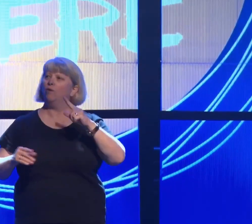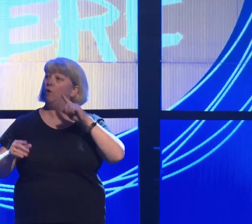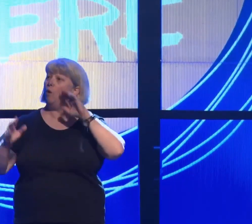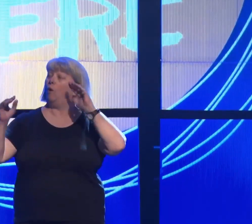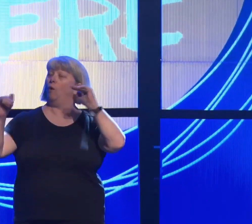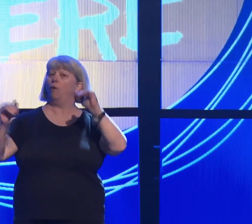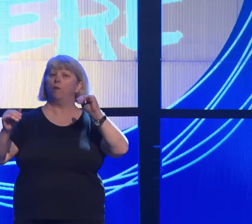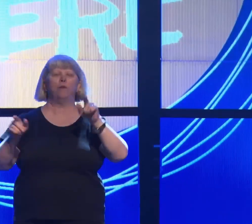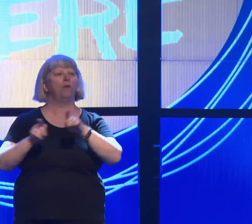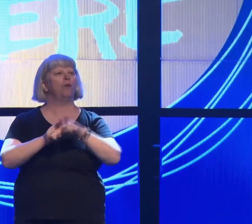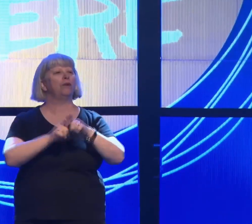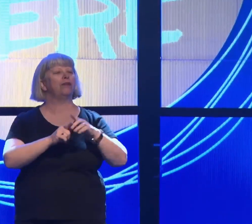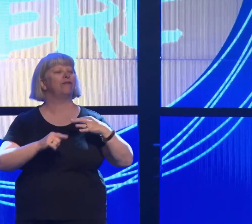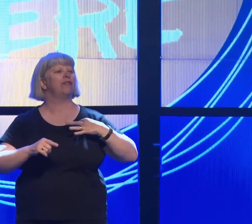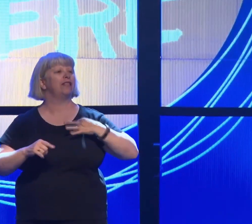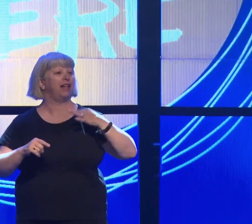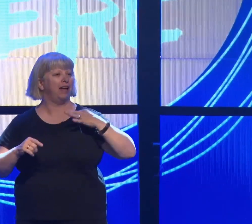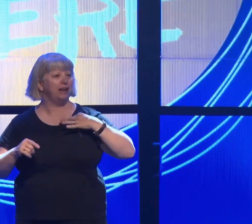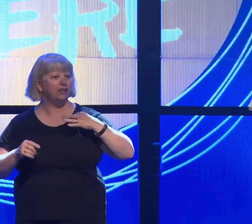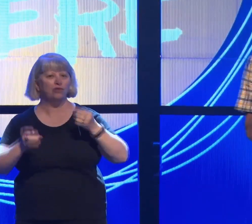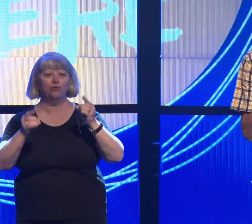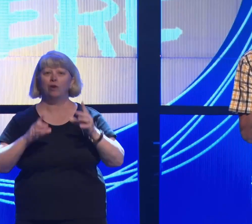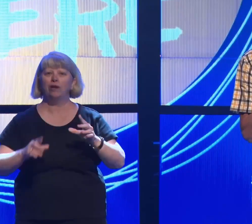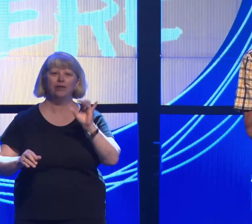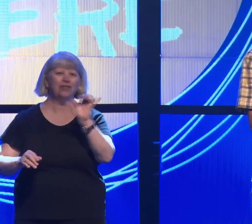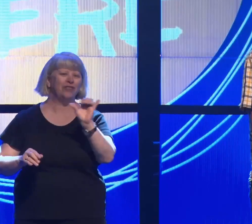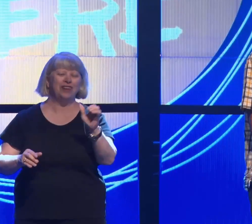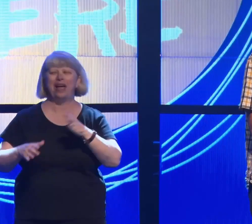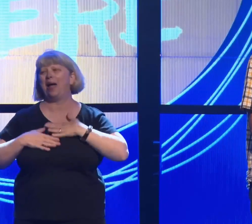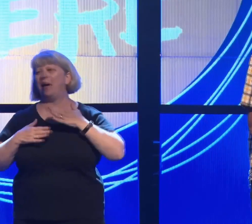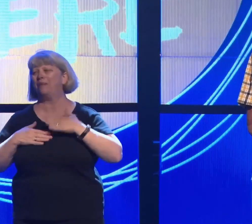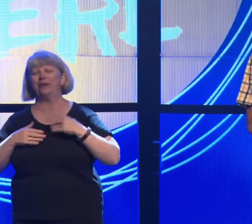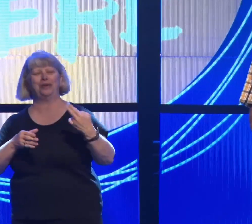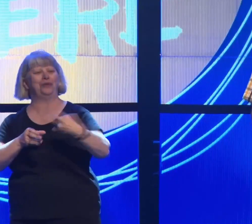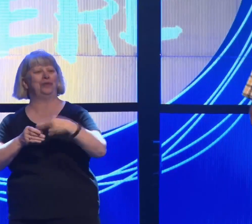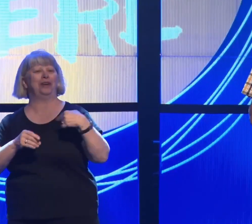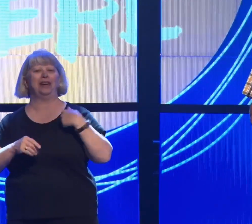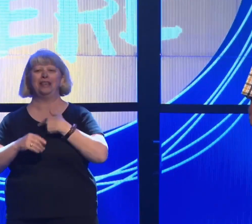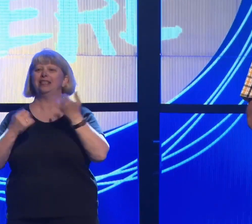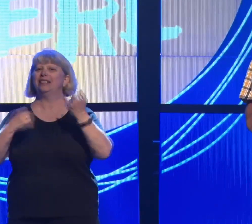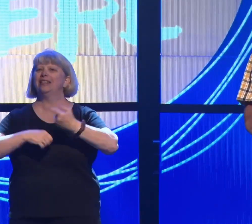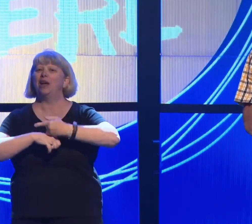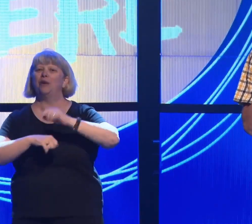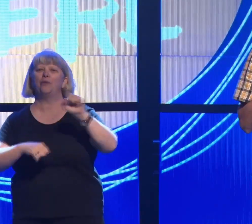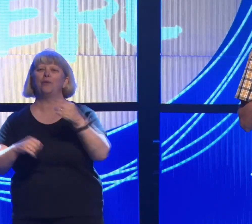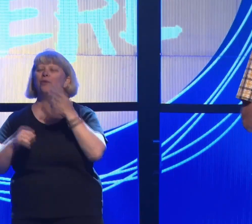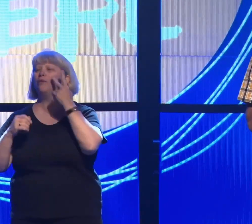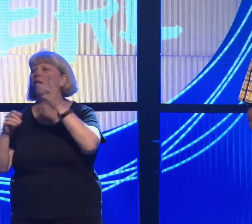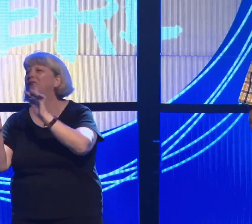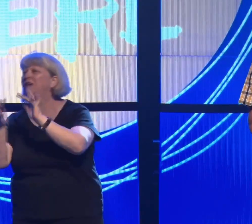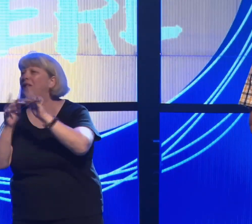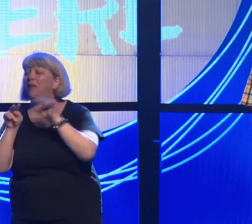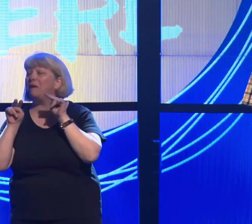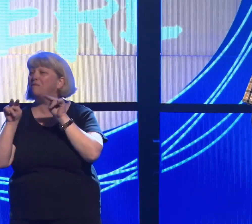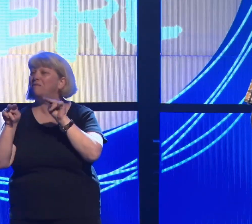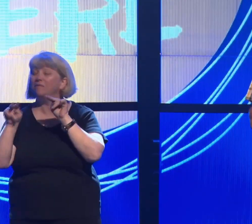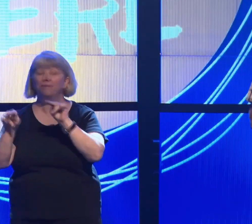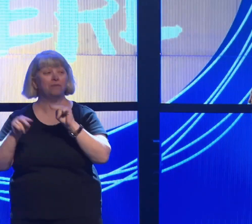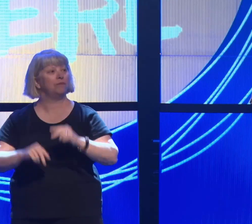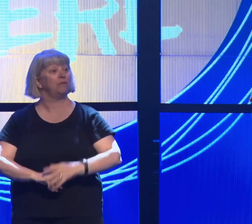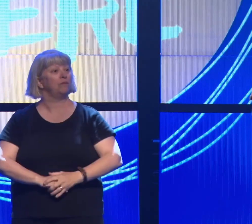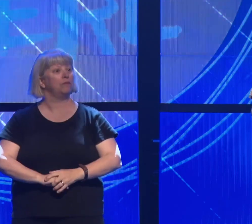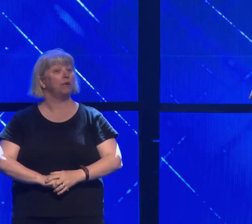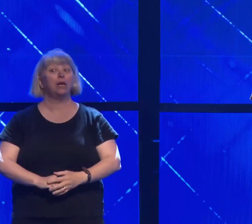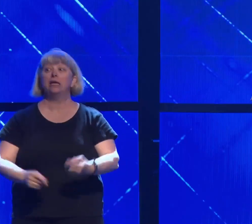and I'm also the volunteer engagement director. So we're so glad that you've joined us today, whether you're in the room, watching online. And if you came